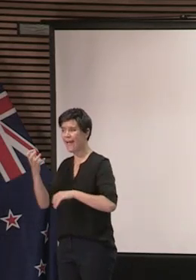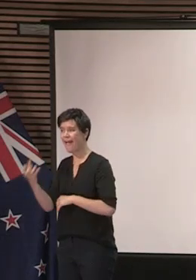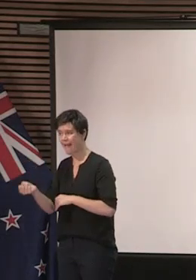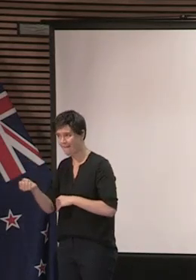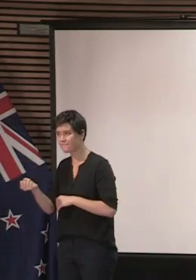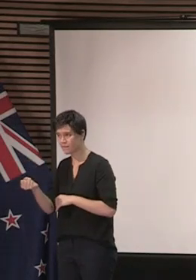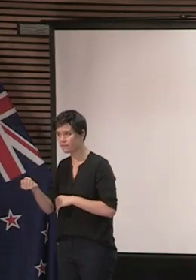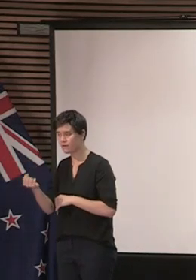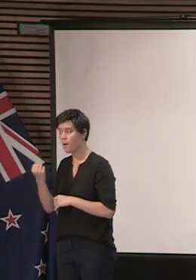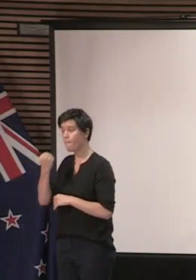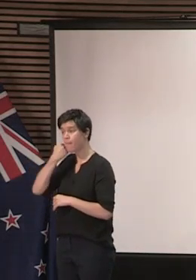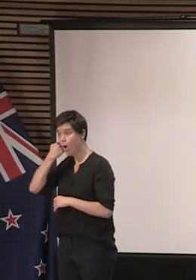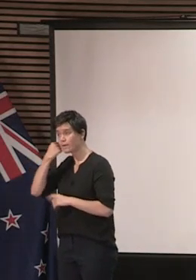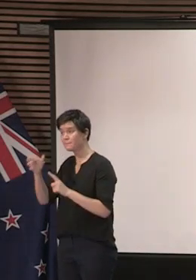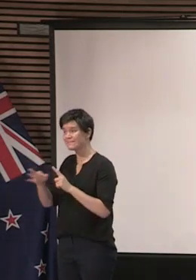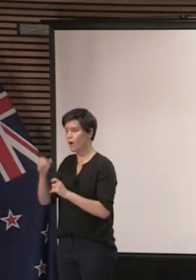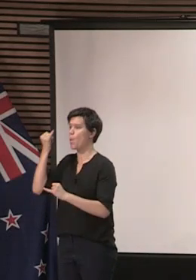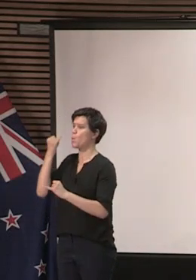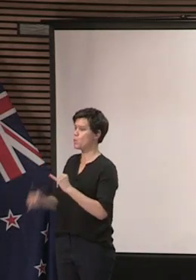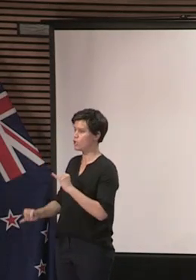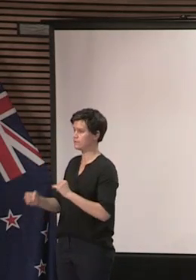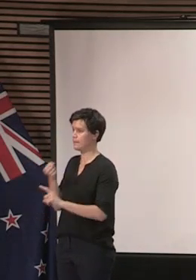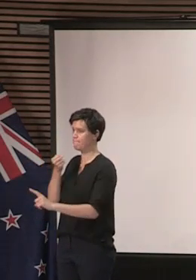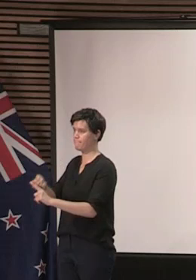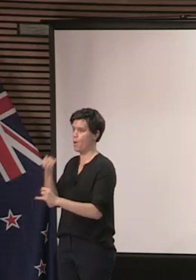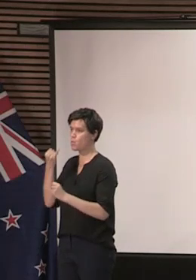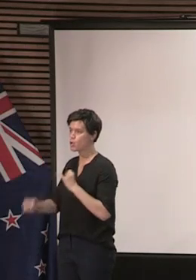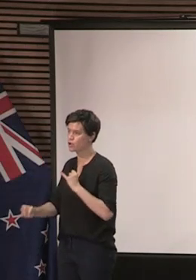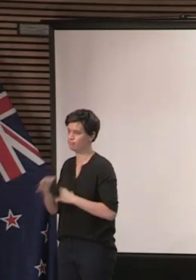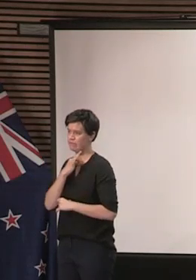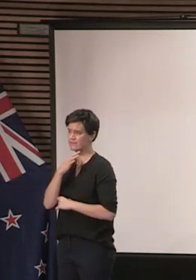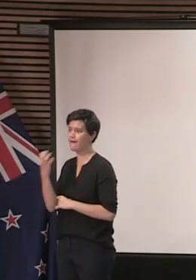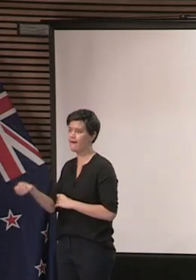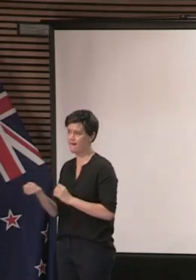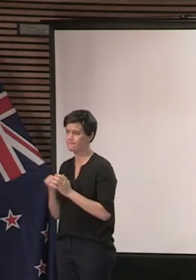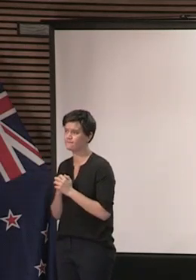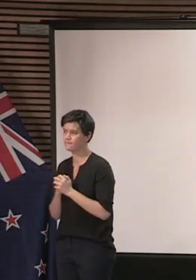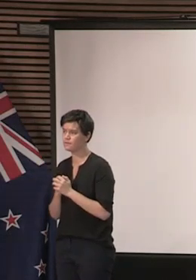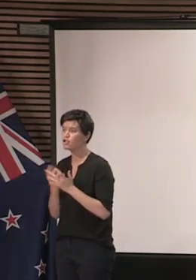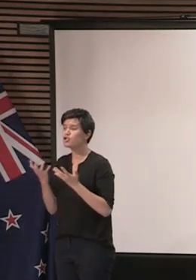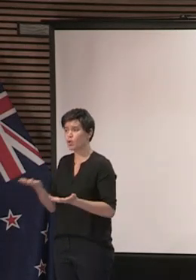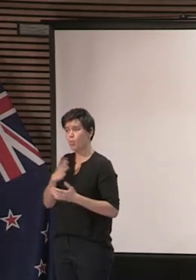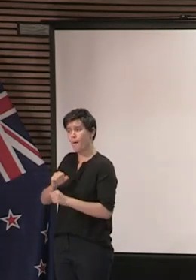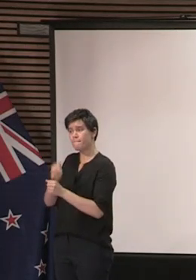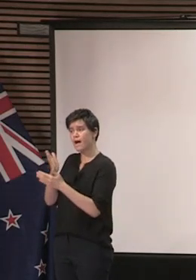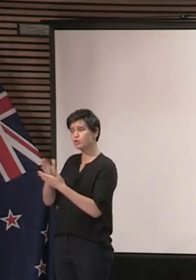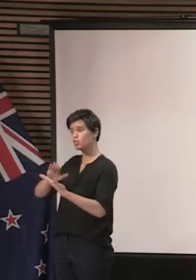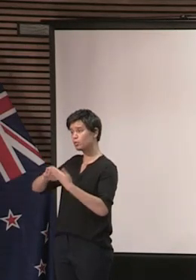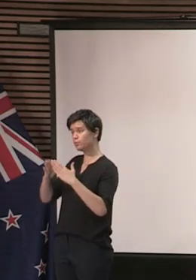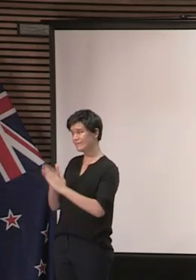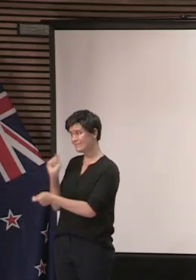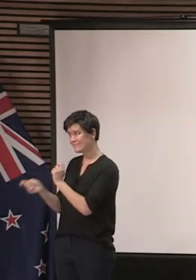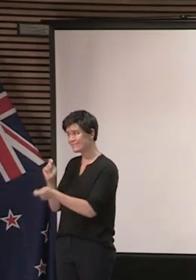get infections in those communities. And so 2 things there. One is our rate of testing amongst those communities based on